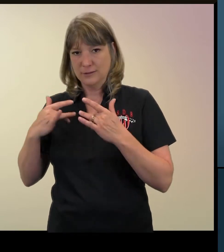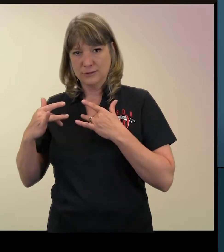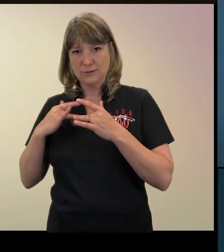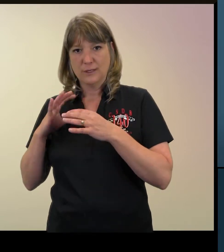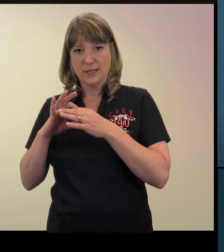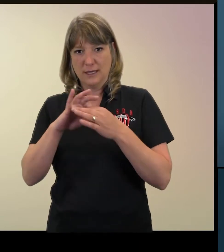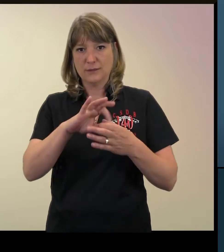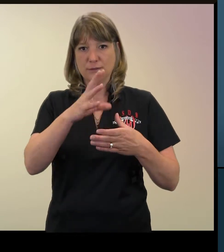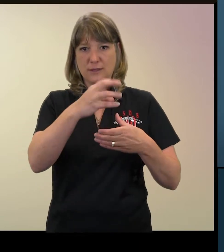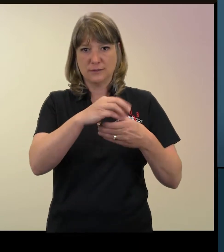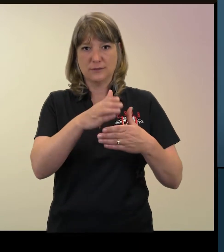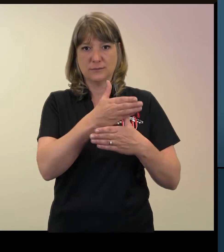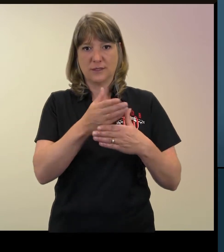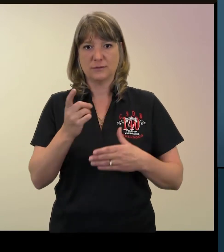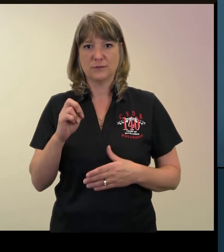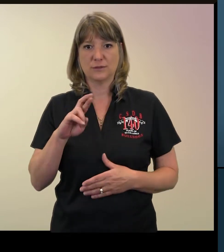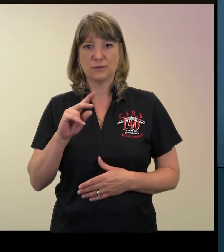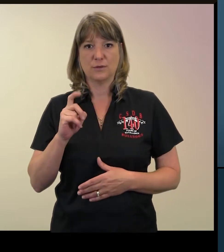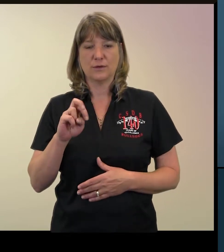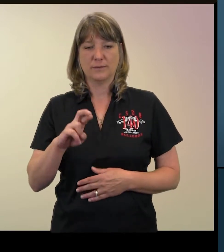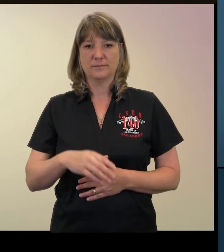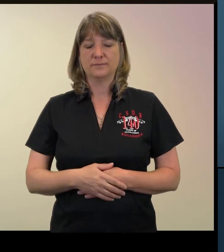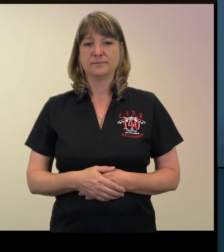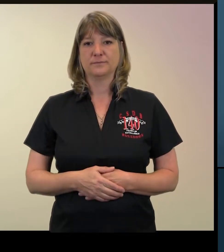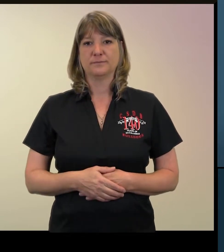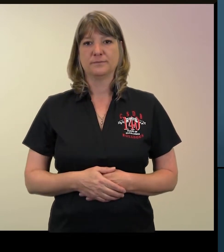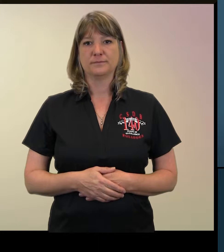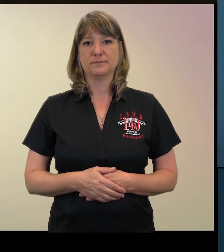are concerns about an autism spectrum disorder.